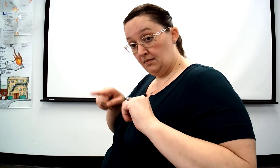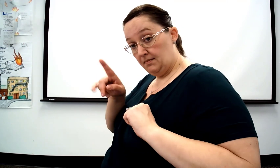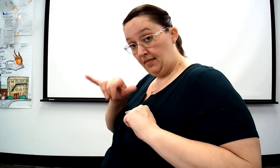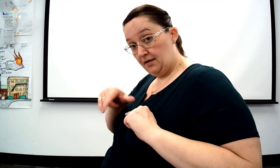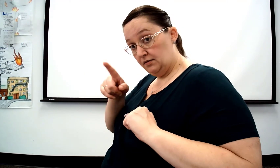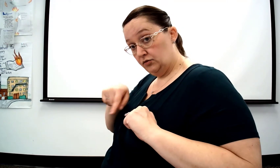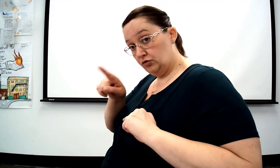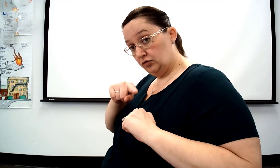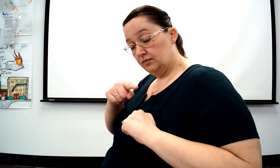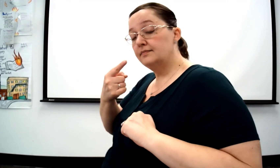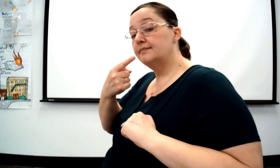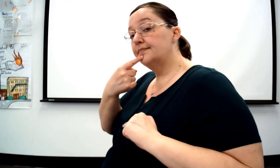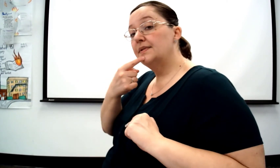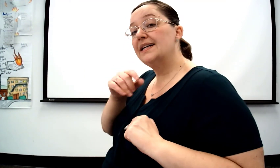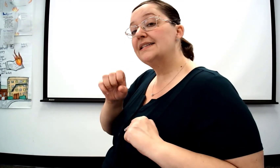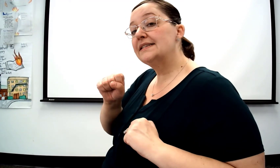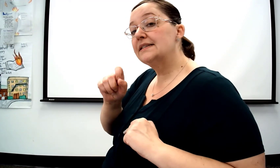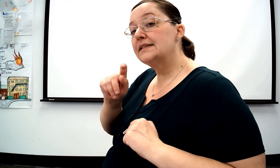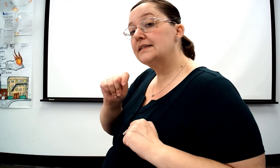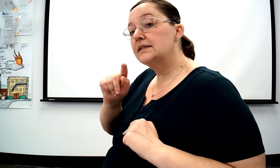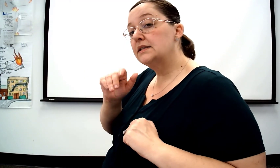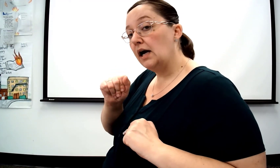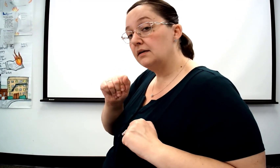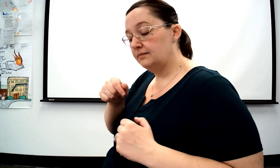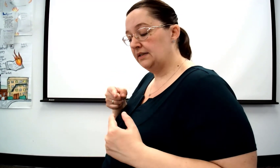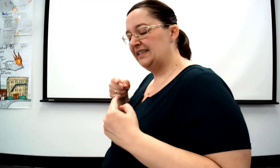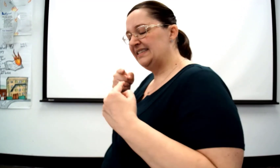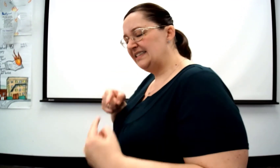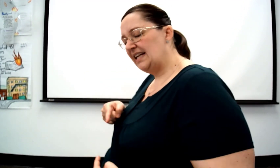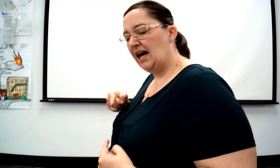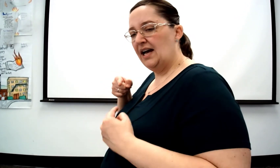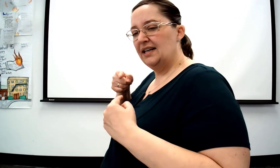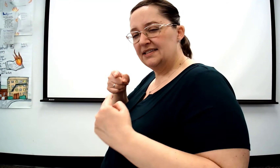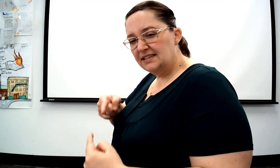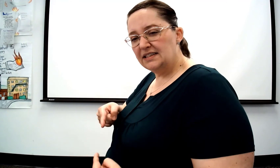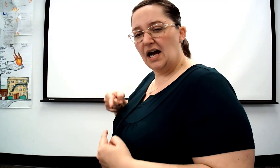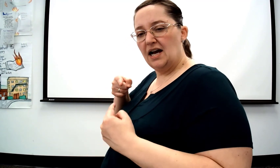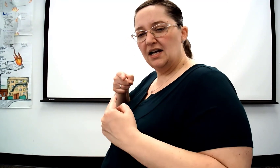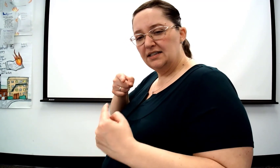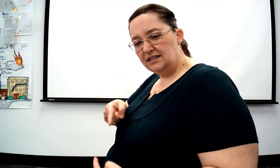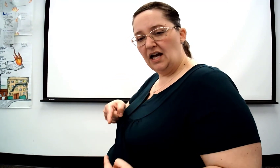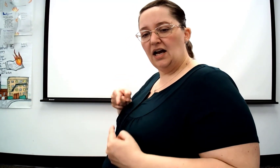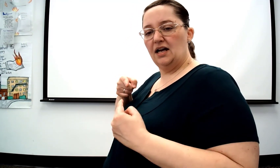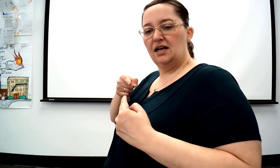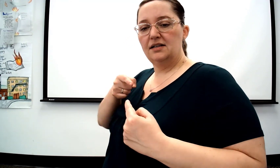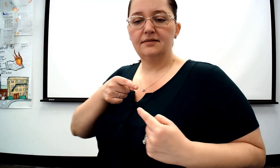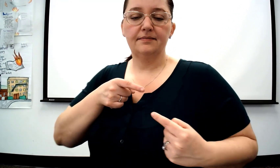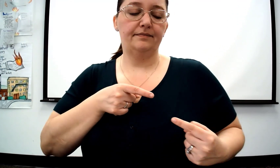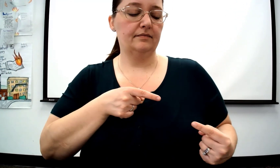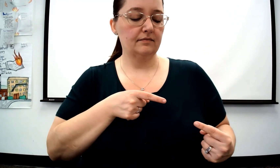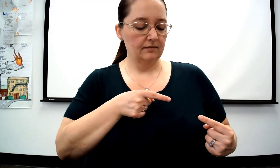Every time you hit the bottom of that circle, you are going to say sta. Sta, sta, sta.